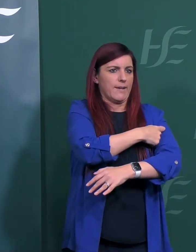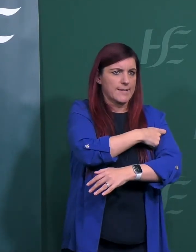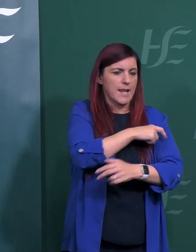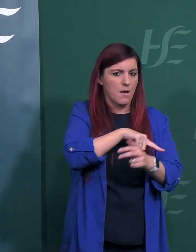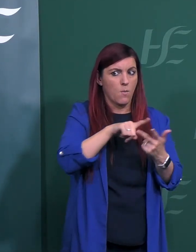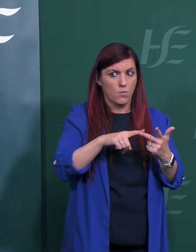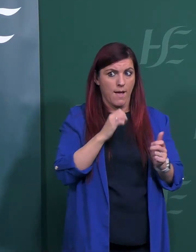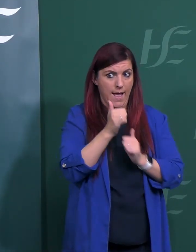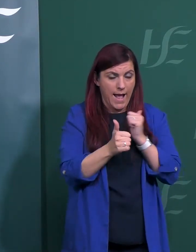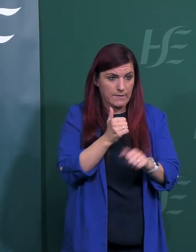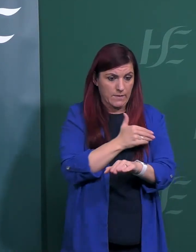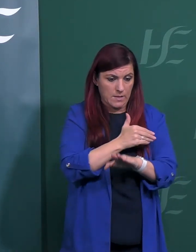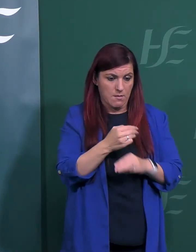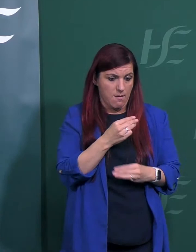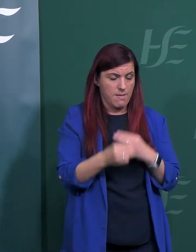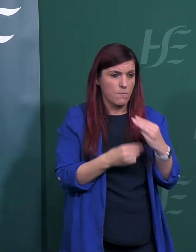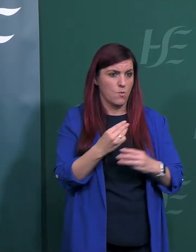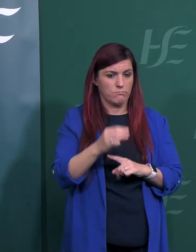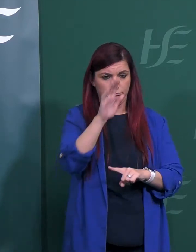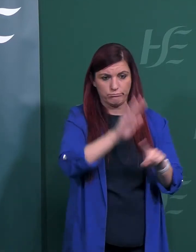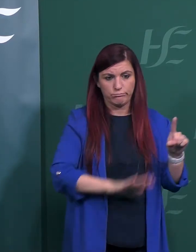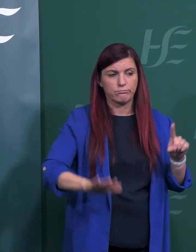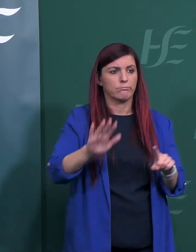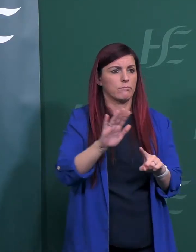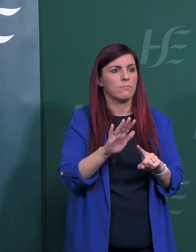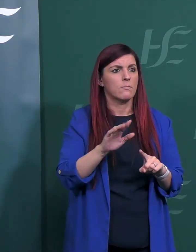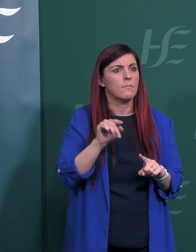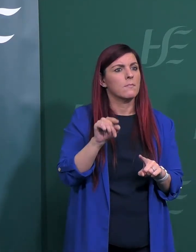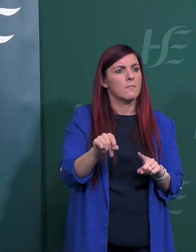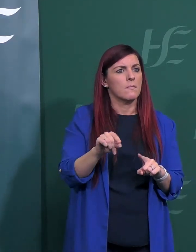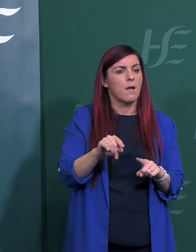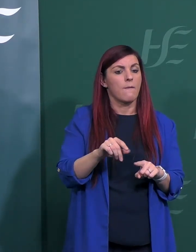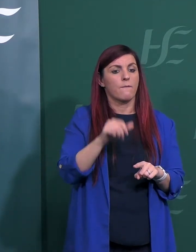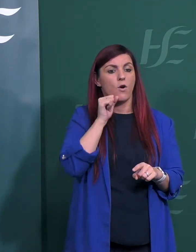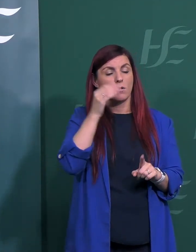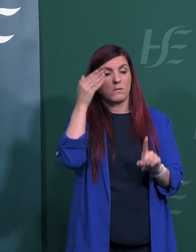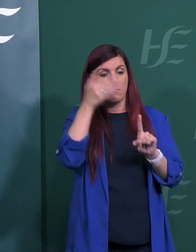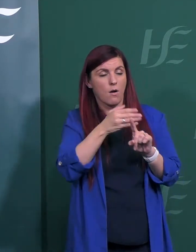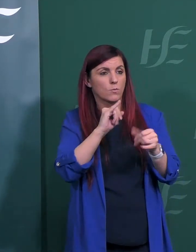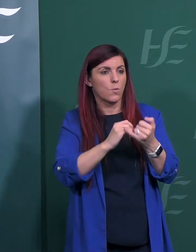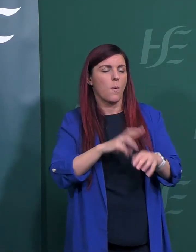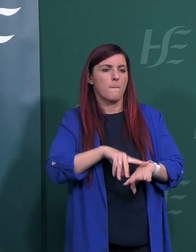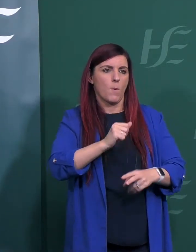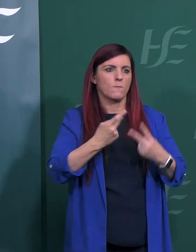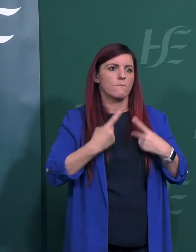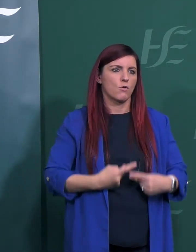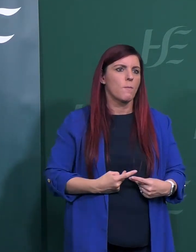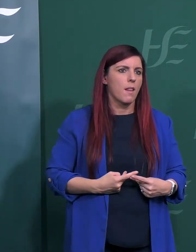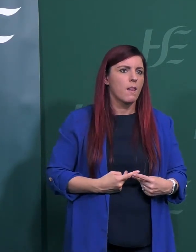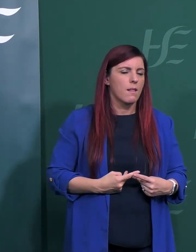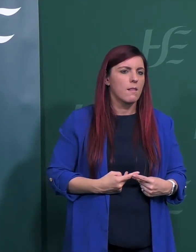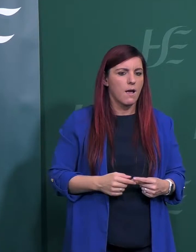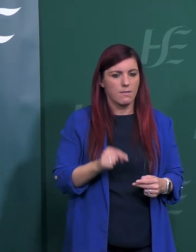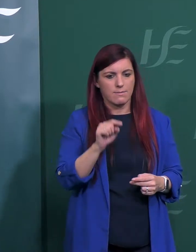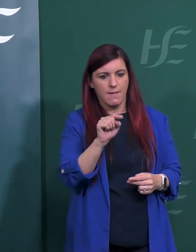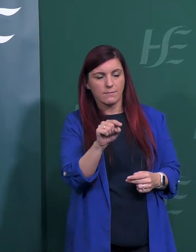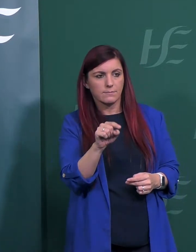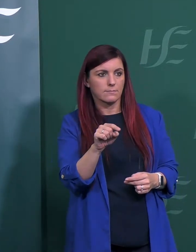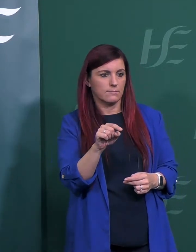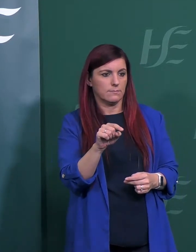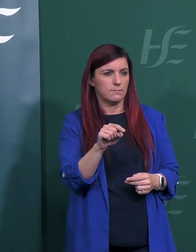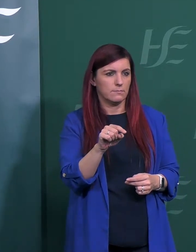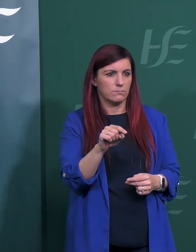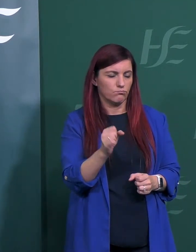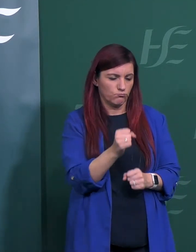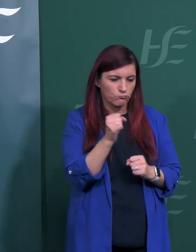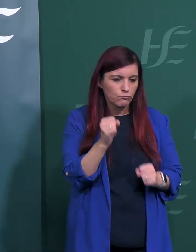actively engaged on now across, in the first instance, the most vulnerable groups of the population. And in this regard, we strongly